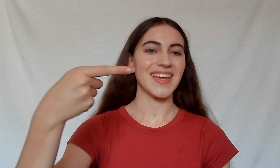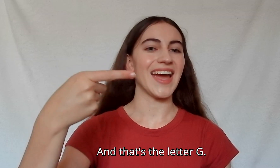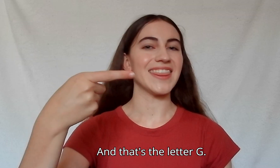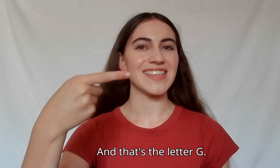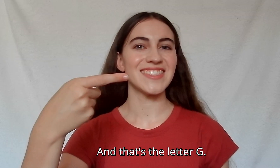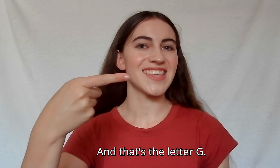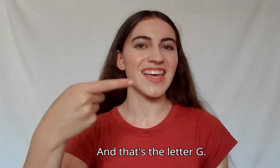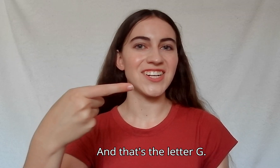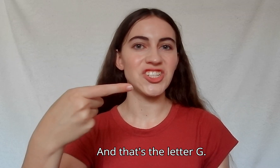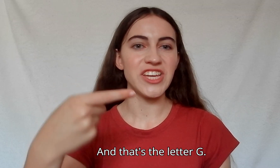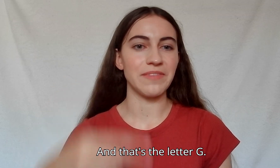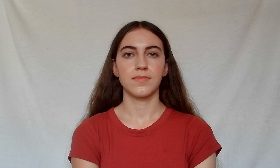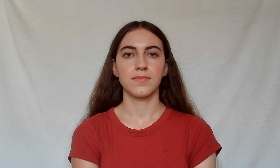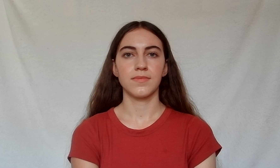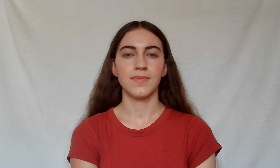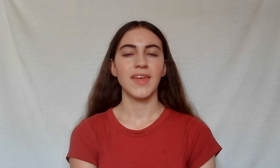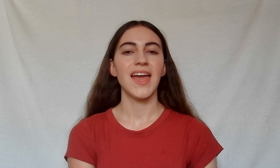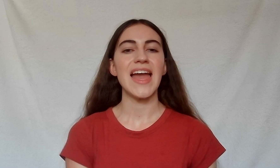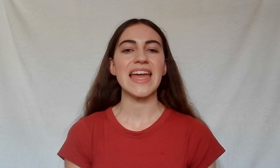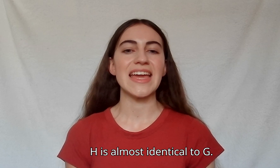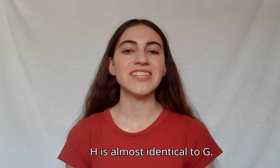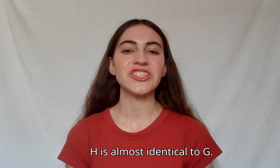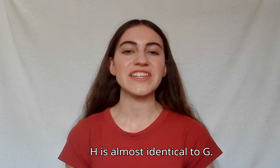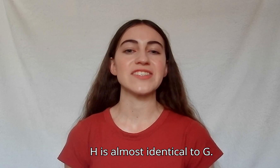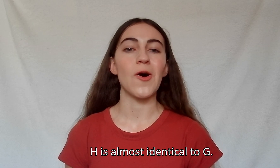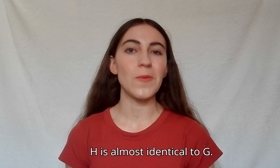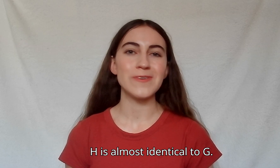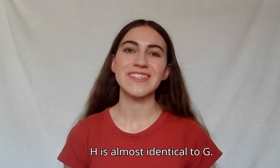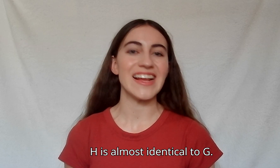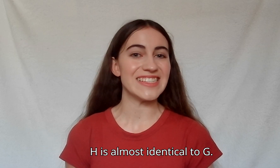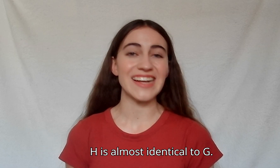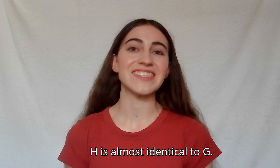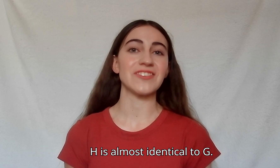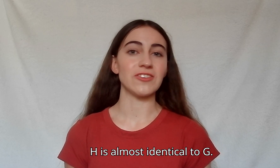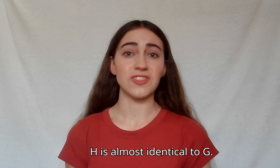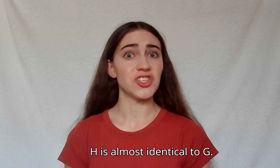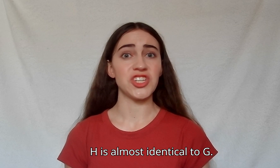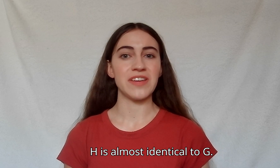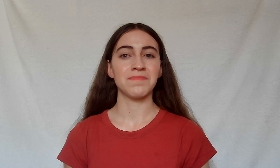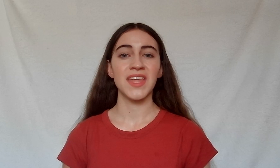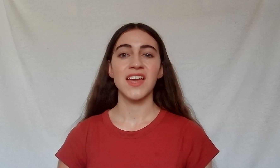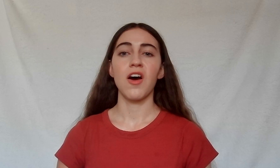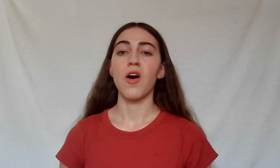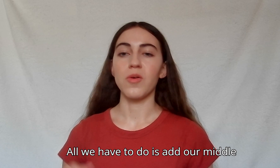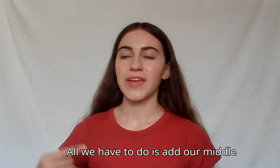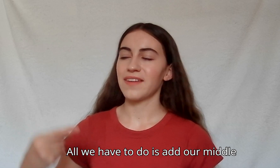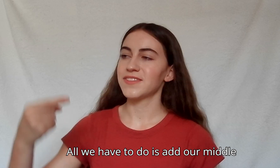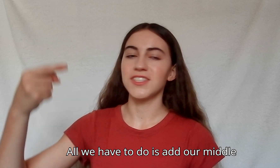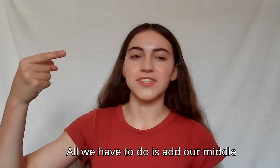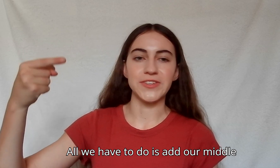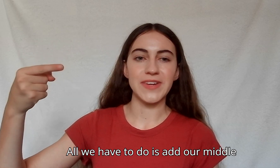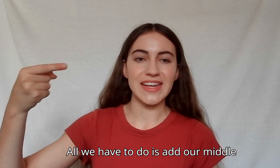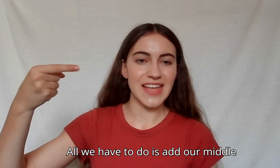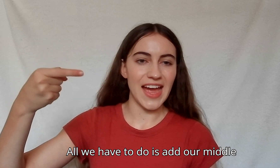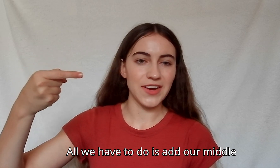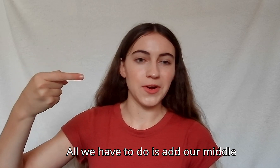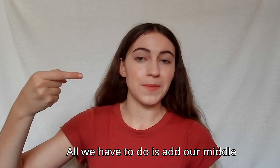And that's the letter G. H is almost identical to G. All we have to do is add our